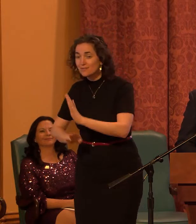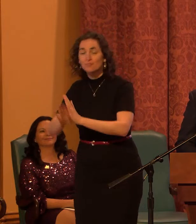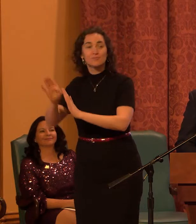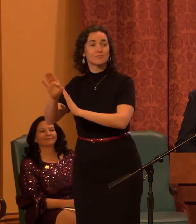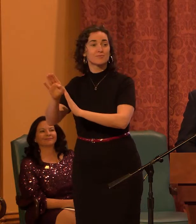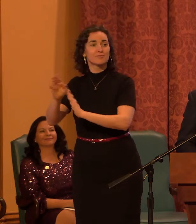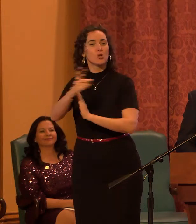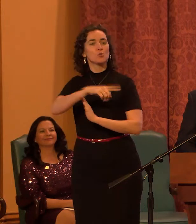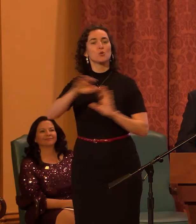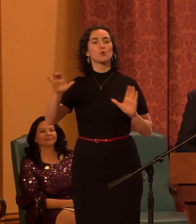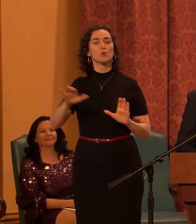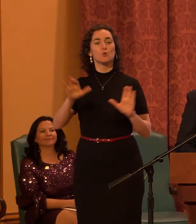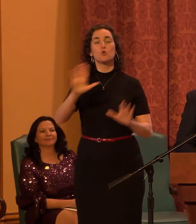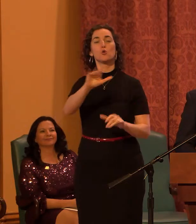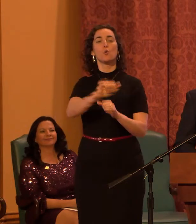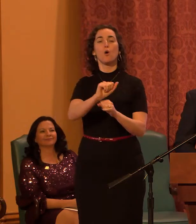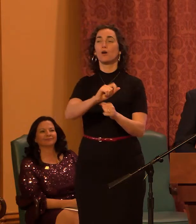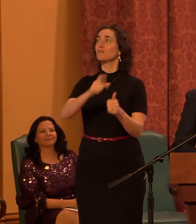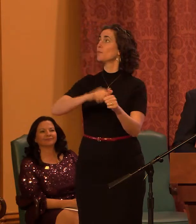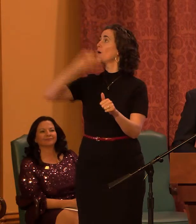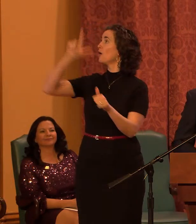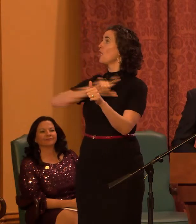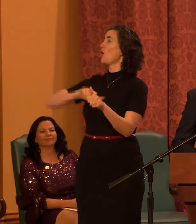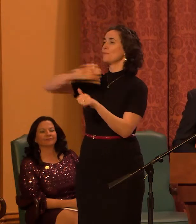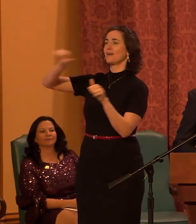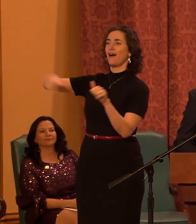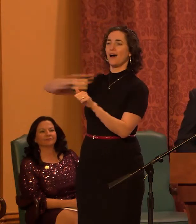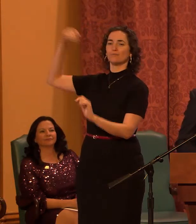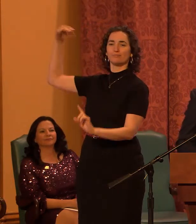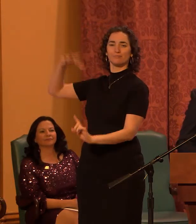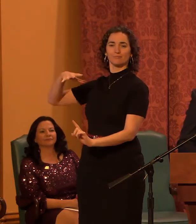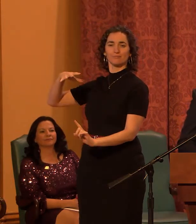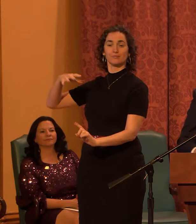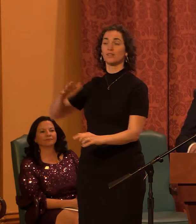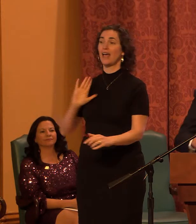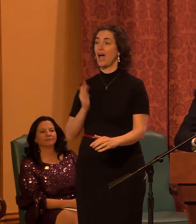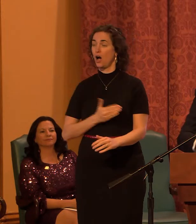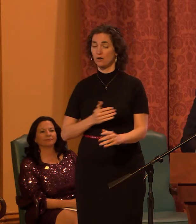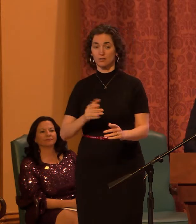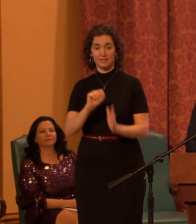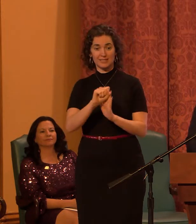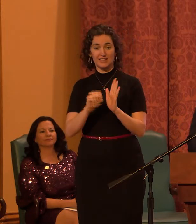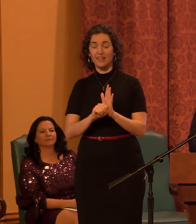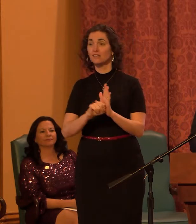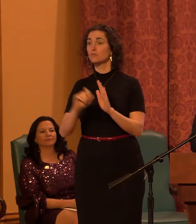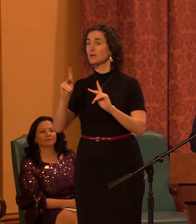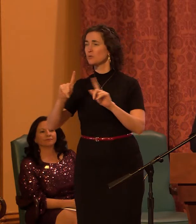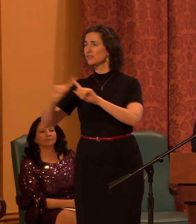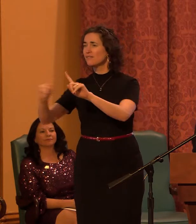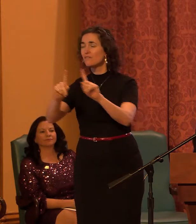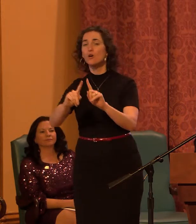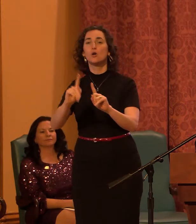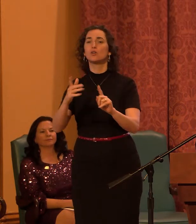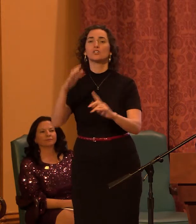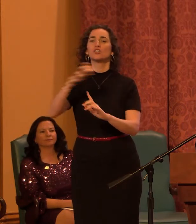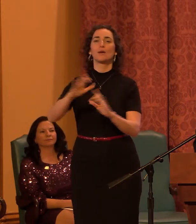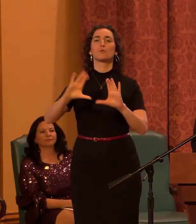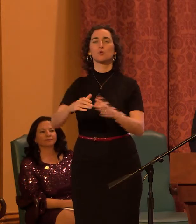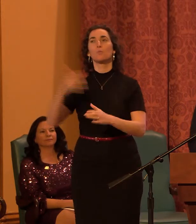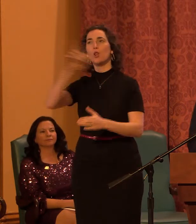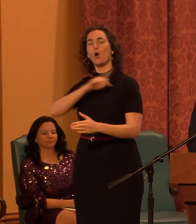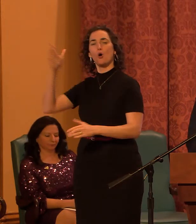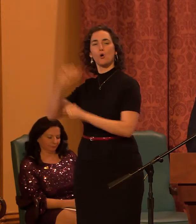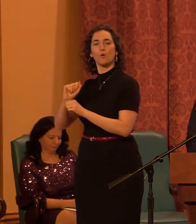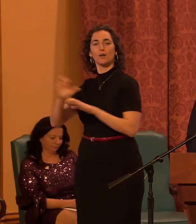you are doing the Lord's work. And there's no group of people in our state doing the Lord's work better than the people in this room